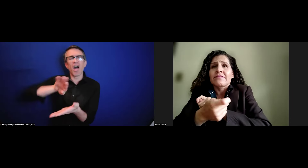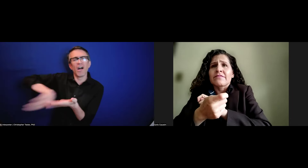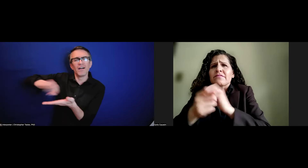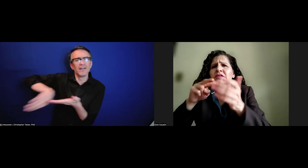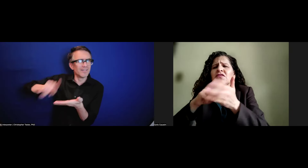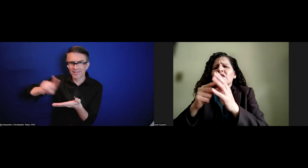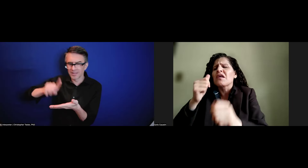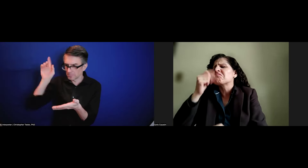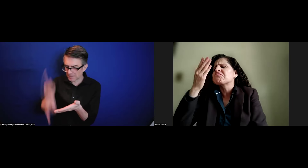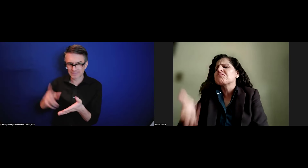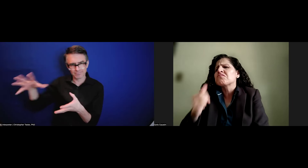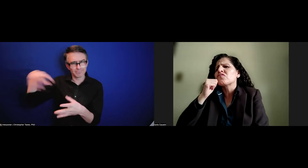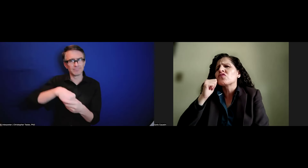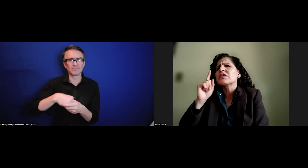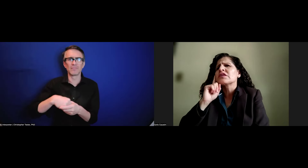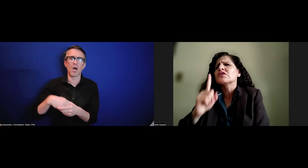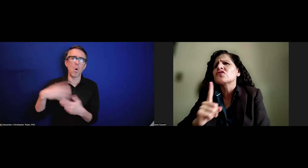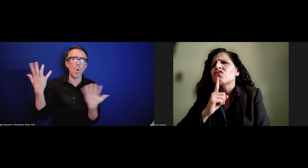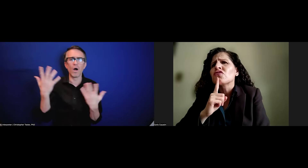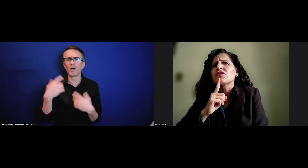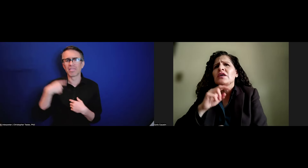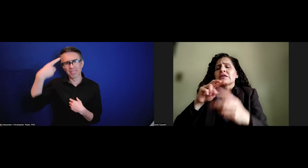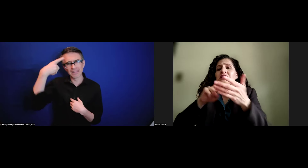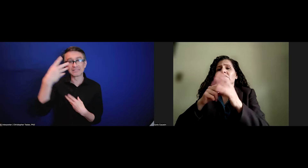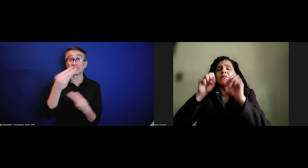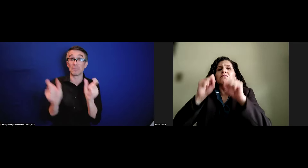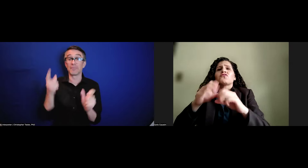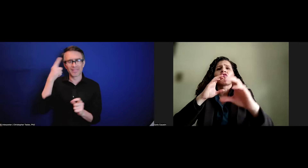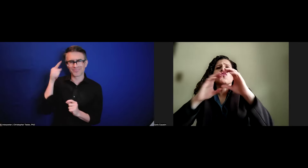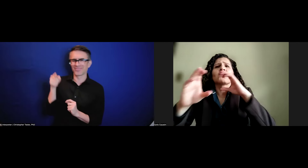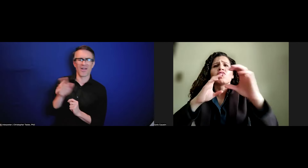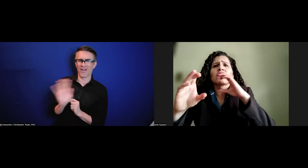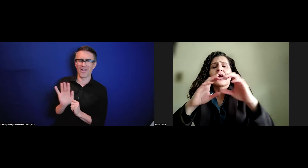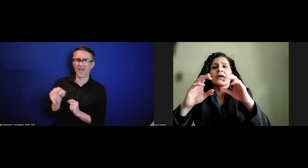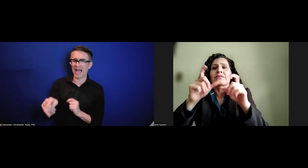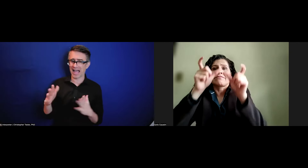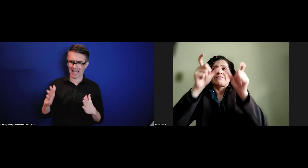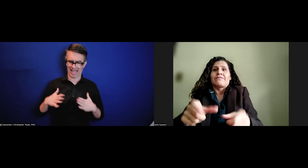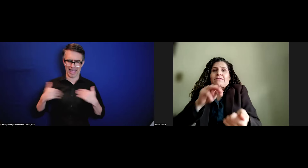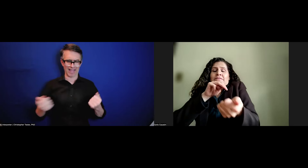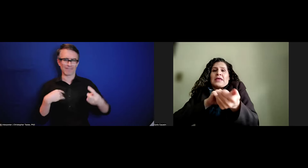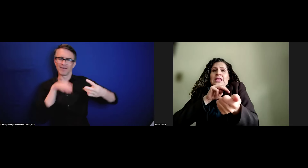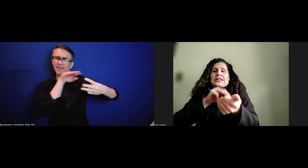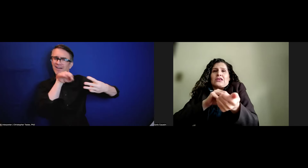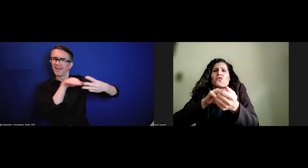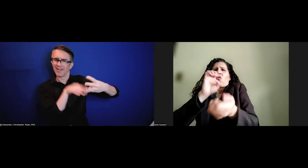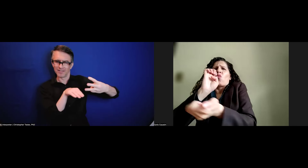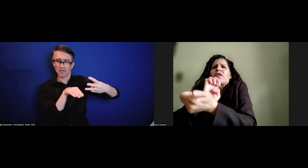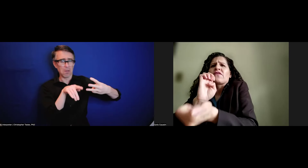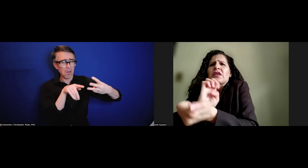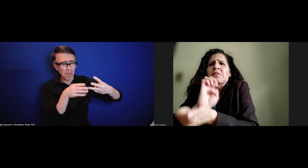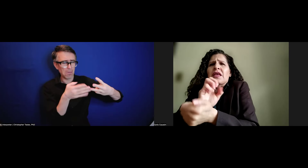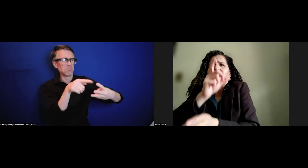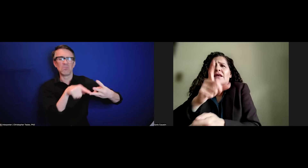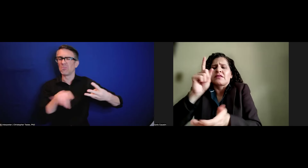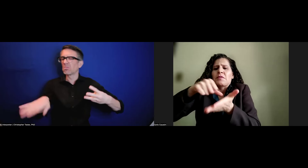does con not have intérpretes. interpreters. Eso no garantiza el acceso a la salud. Las mujeres sordas tienen The que second and third buscar, levels ya sea also